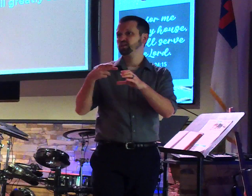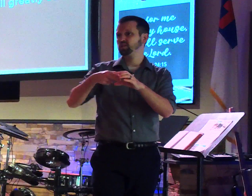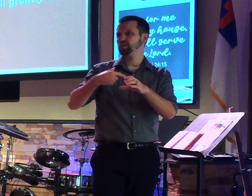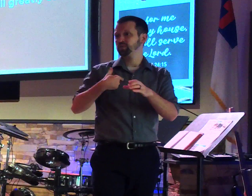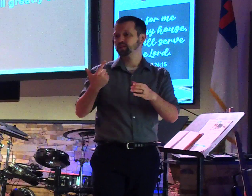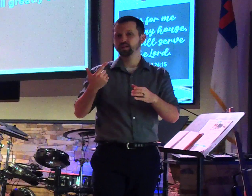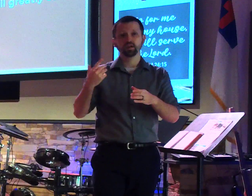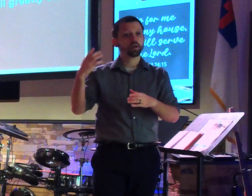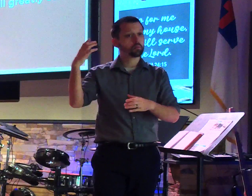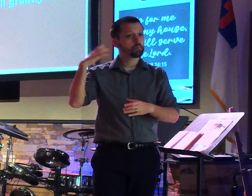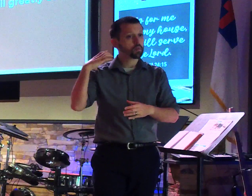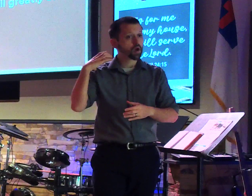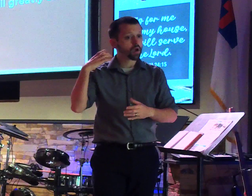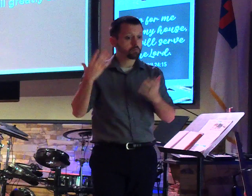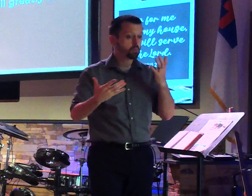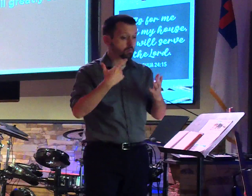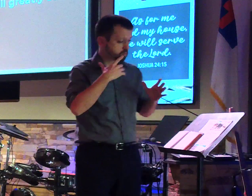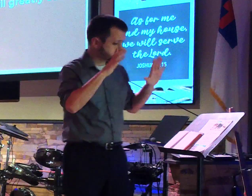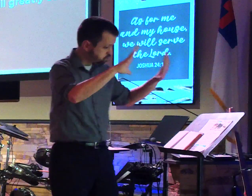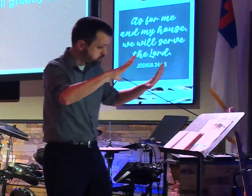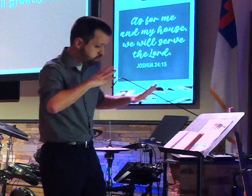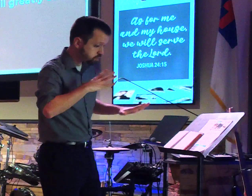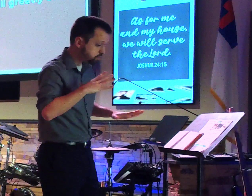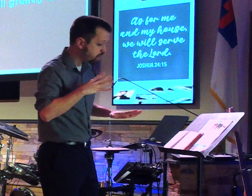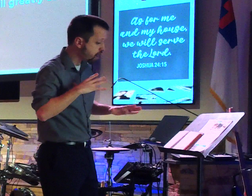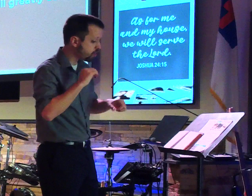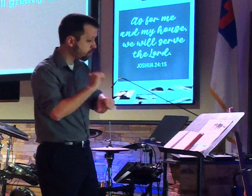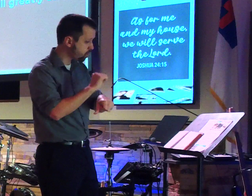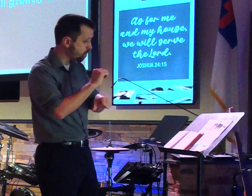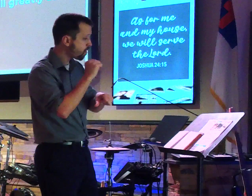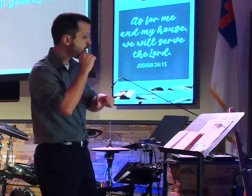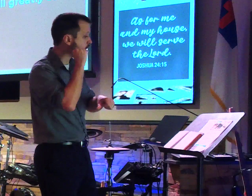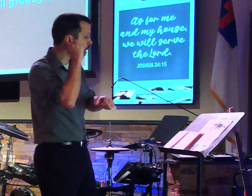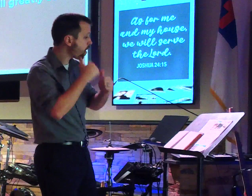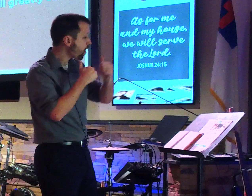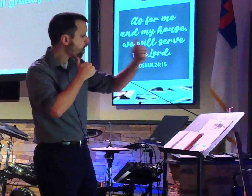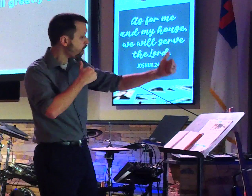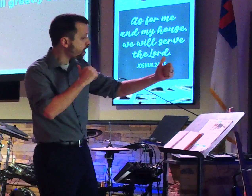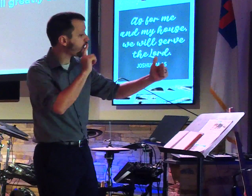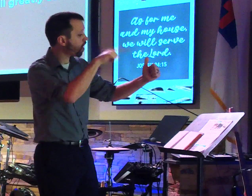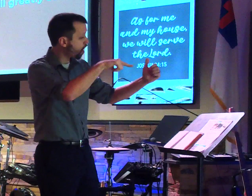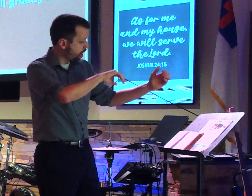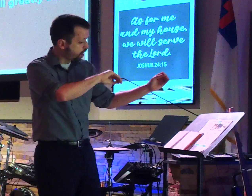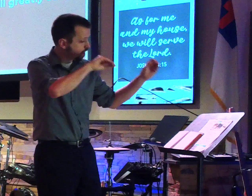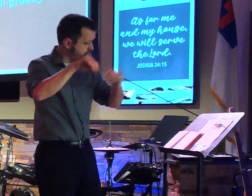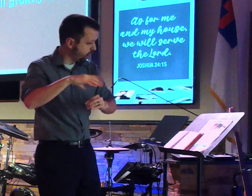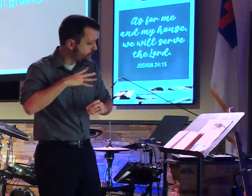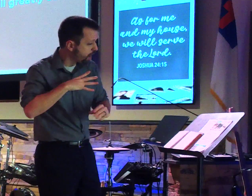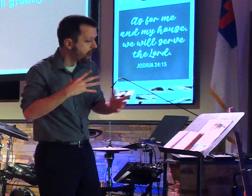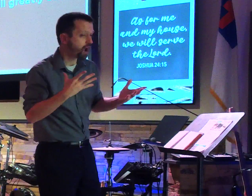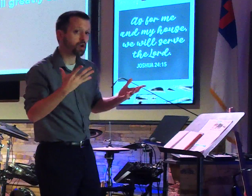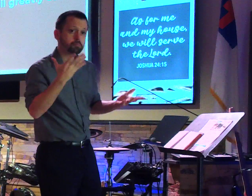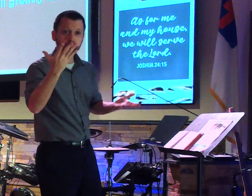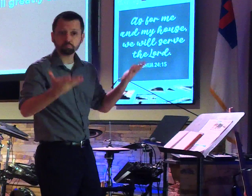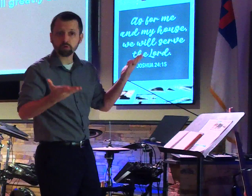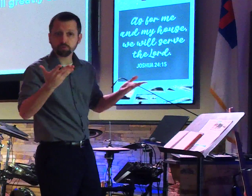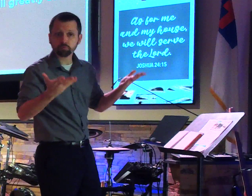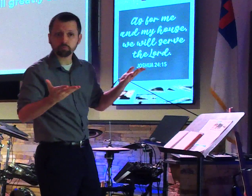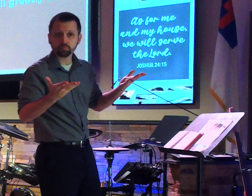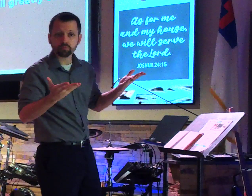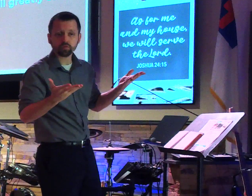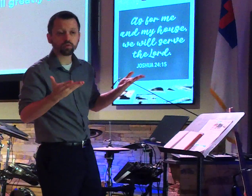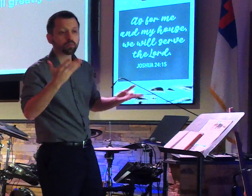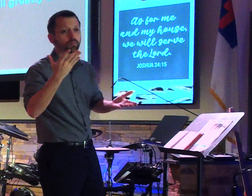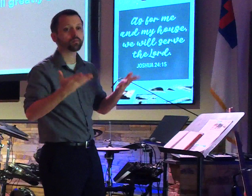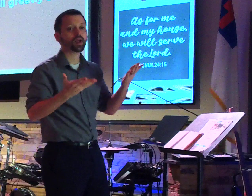he may say, great, that's fine. You can work remotely or that'll work. No problem. You know, you may